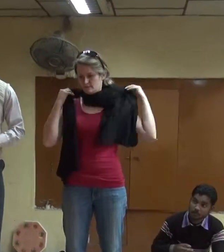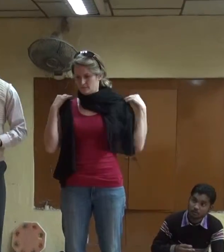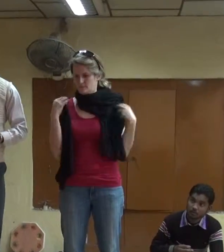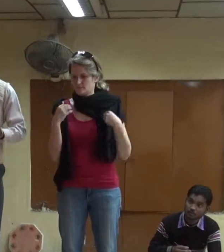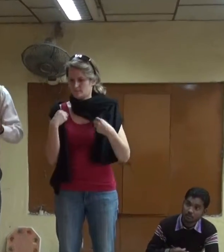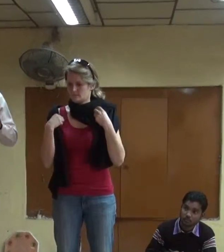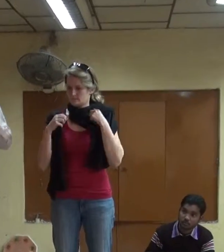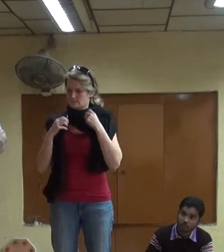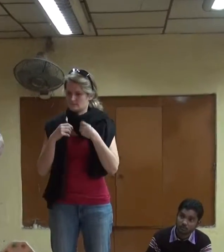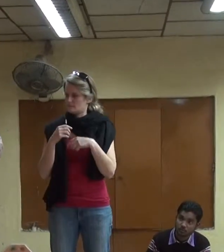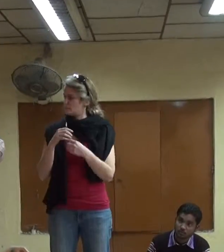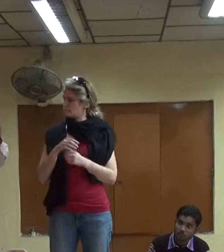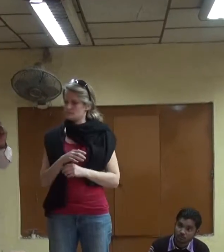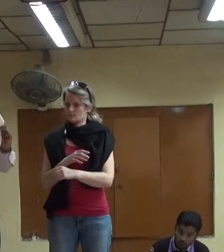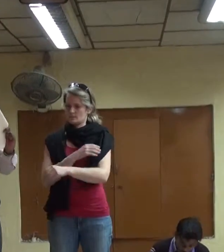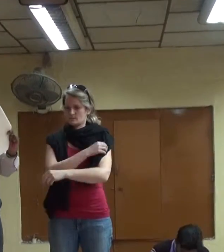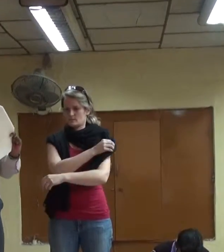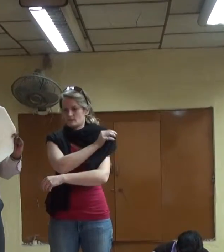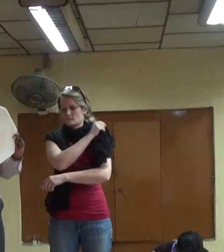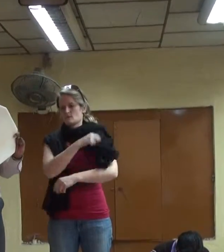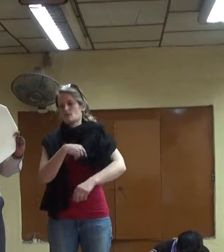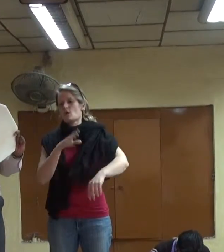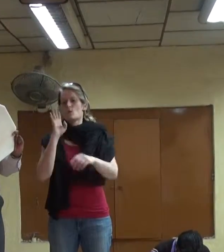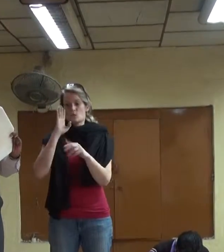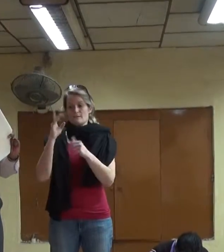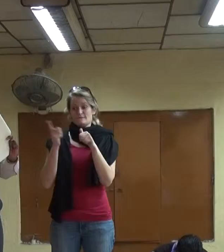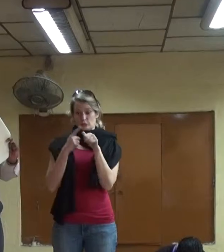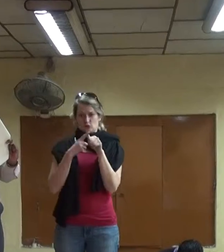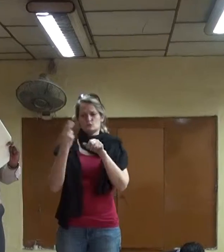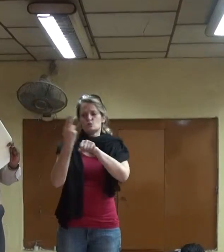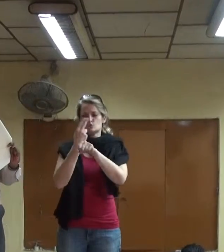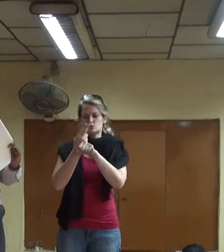So first of all I will choose my Taj marble.